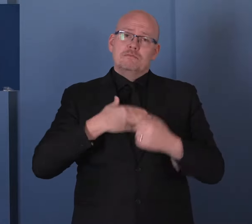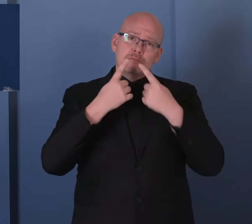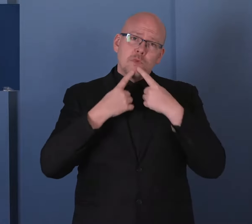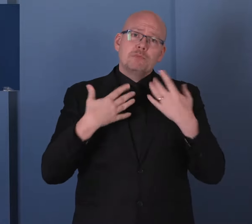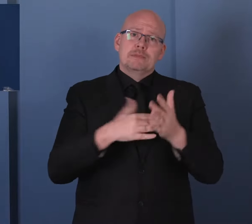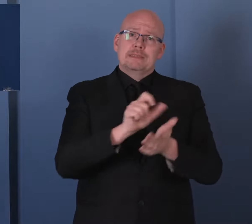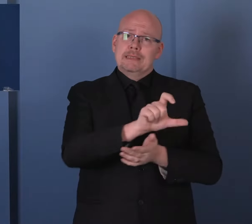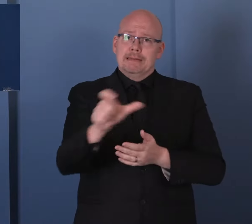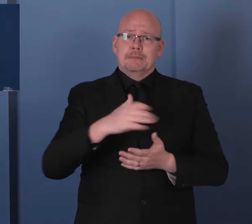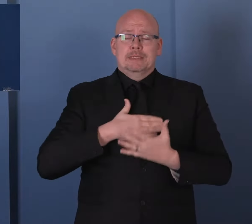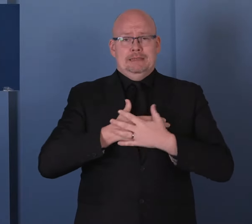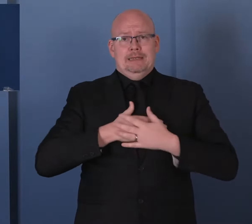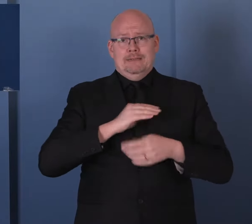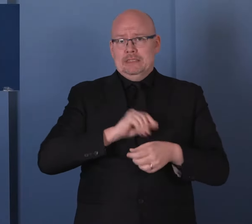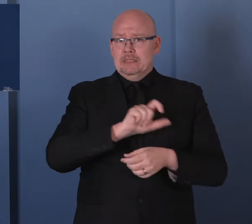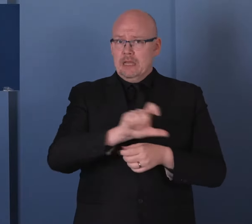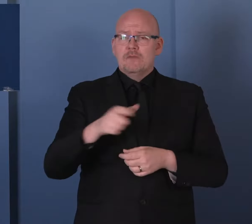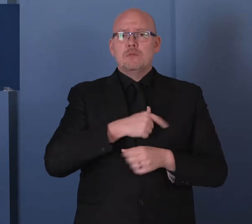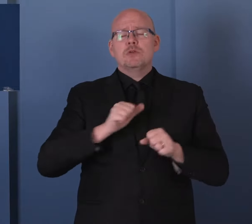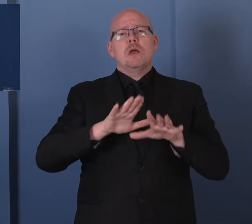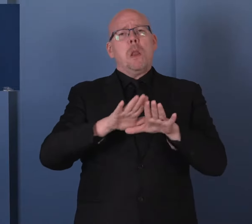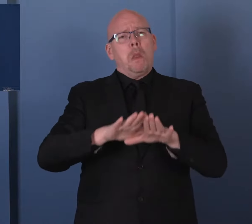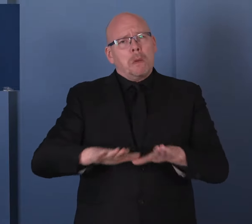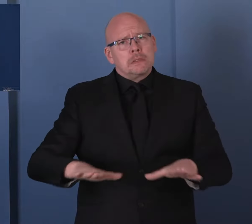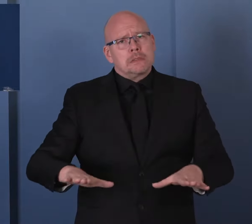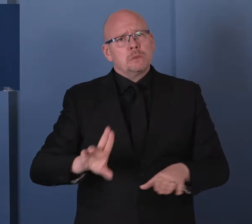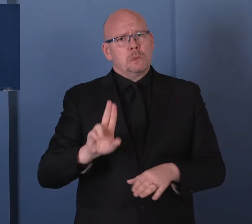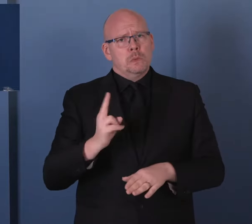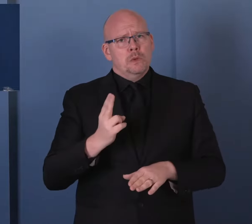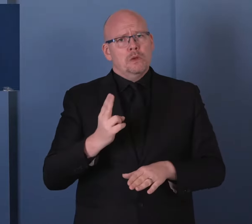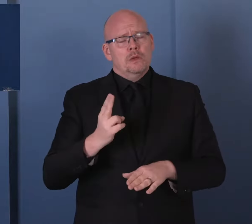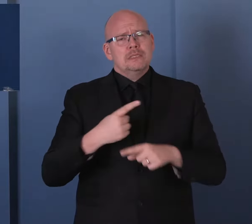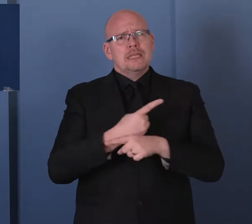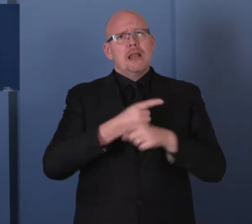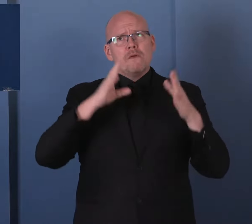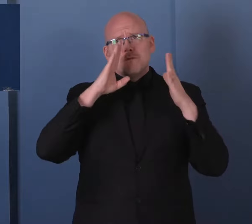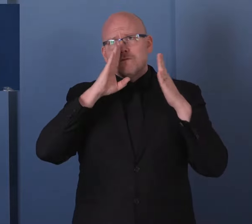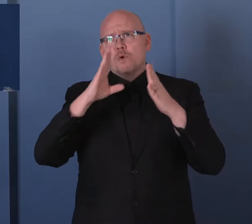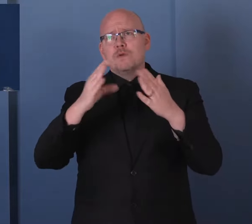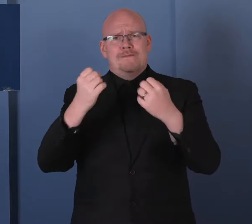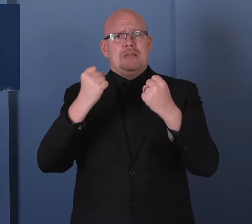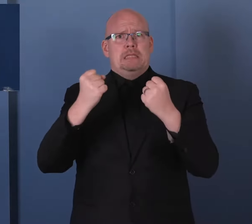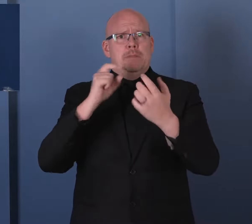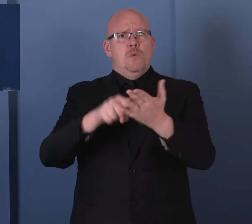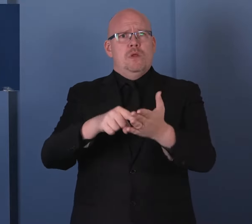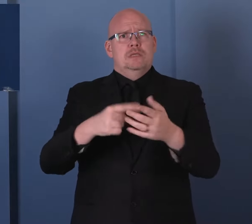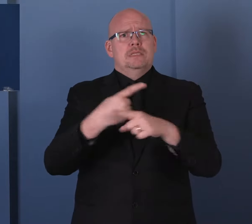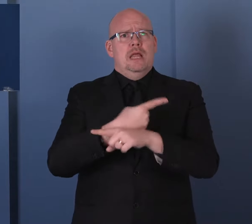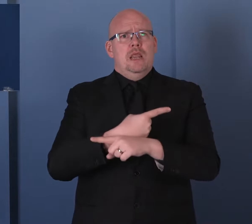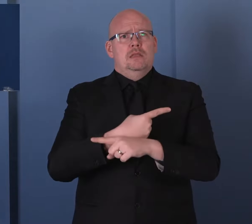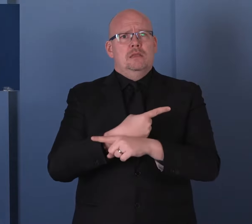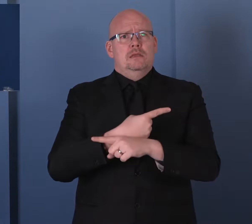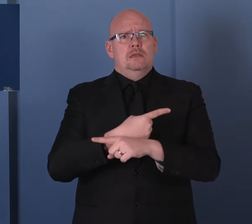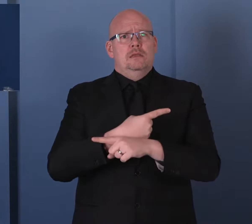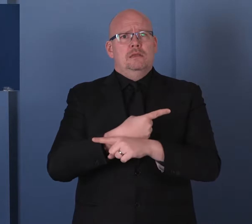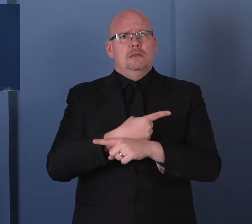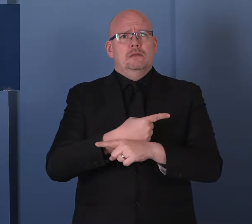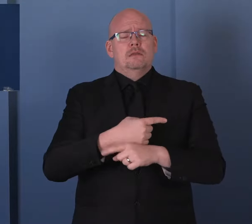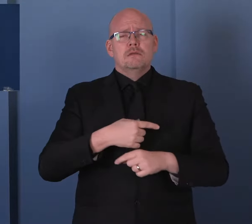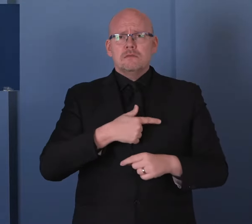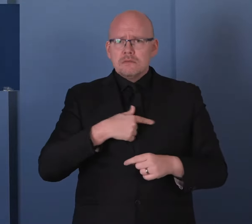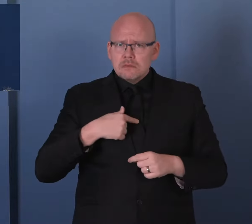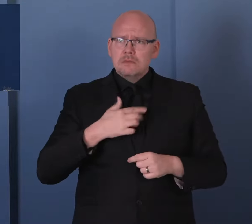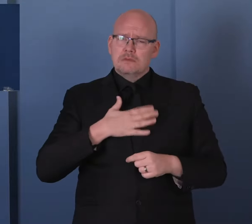Let's calm down the situation and focus on the big picture and what is really important, increasing